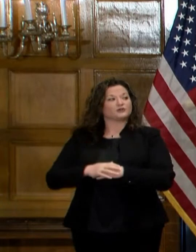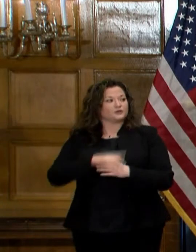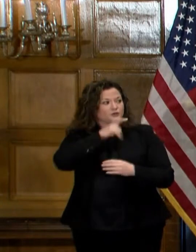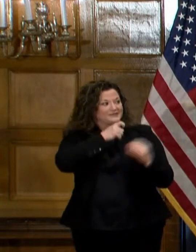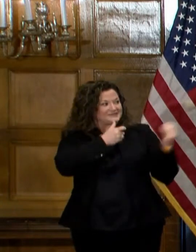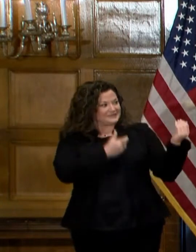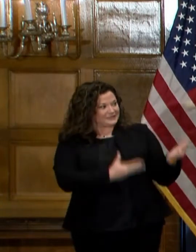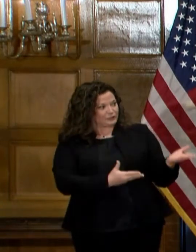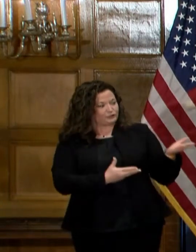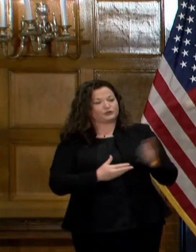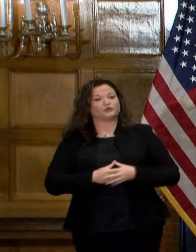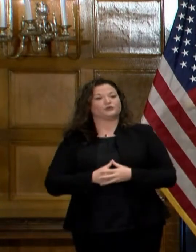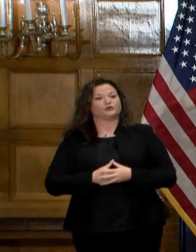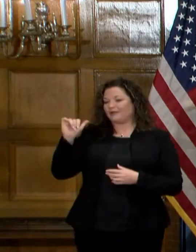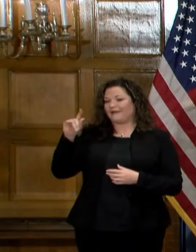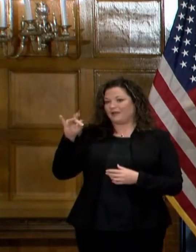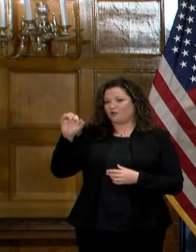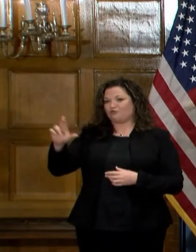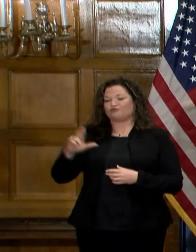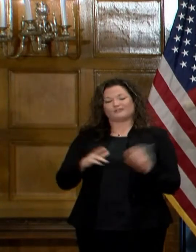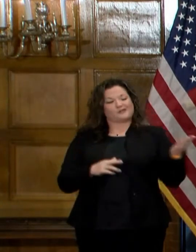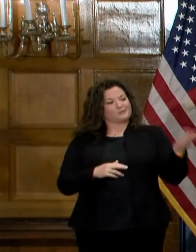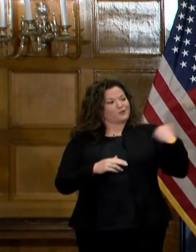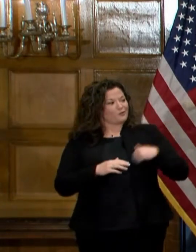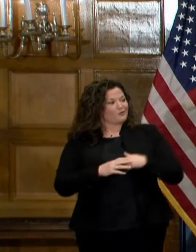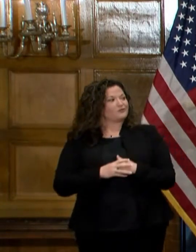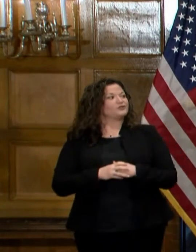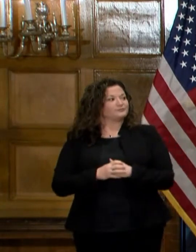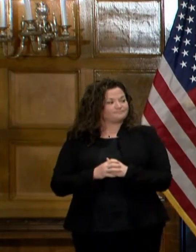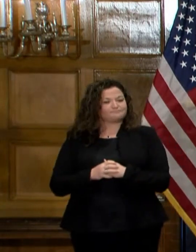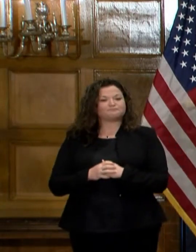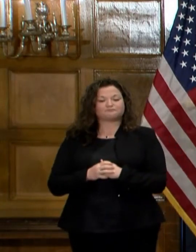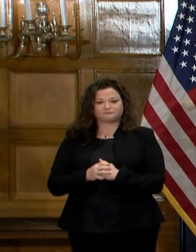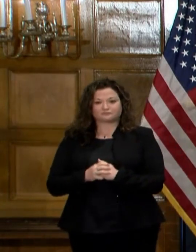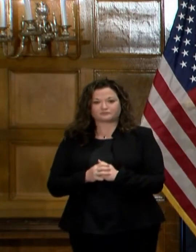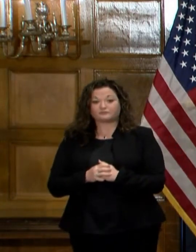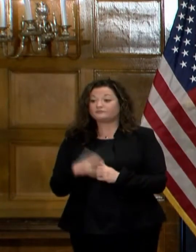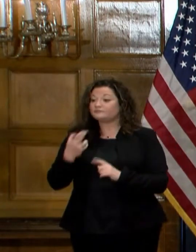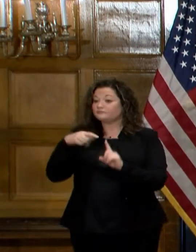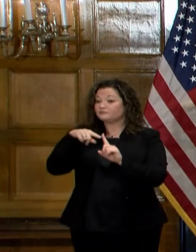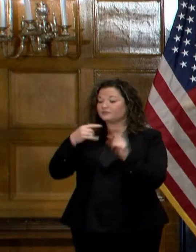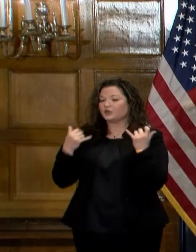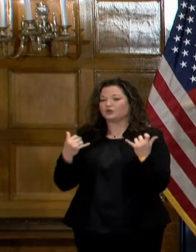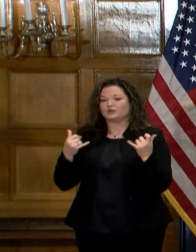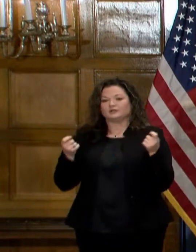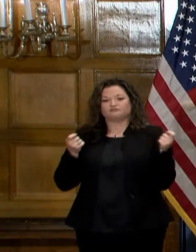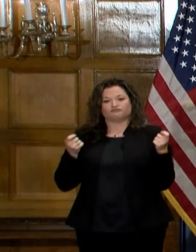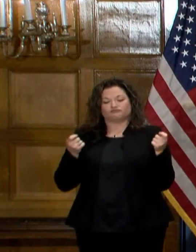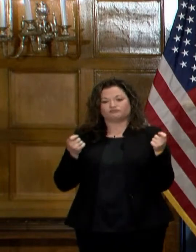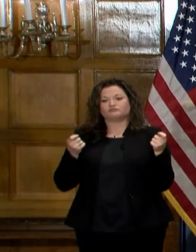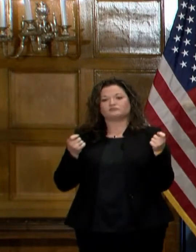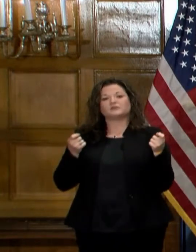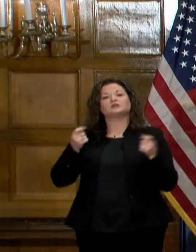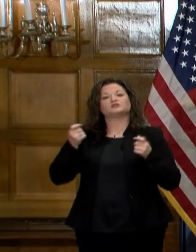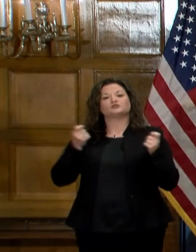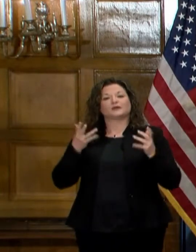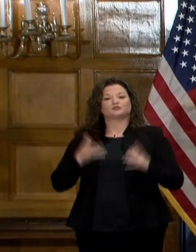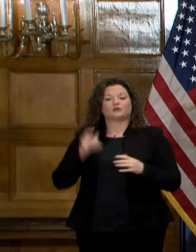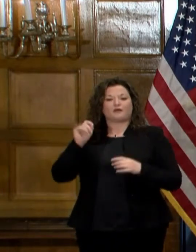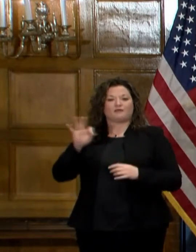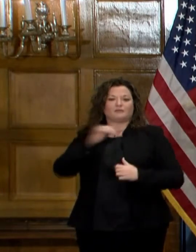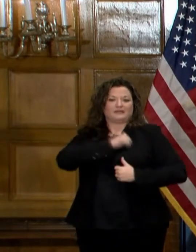here. Colonel Ader, come on over. He currently serves as Director of Military